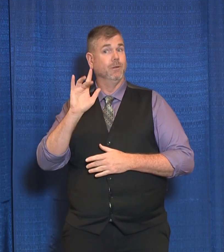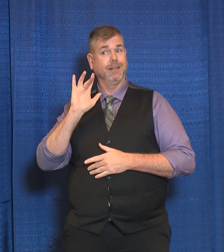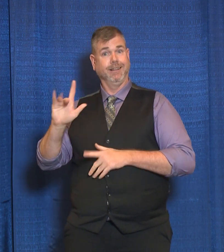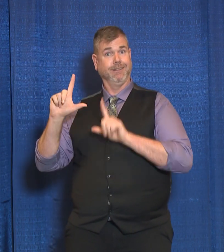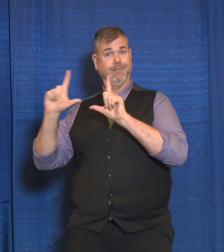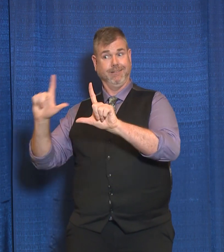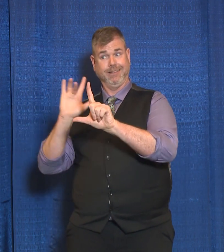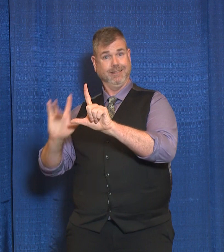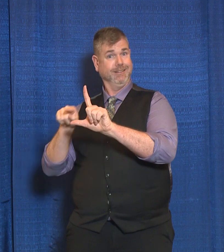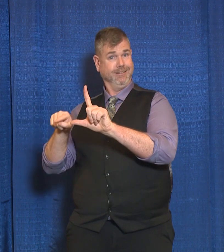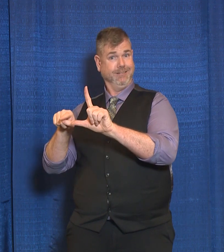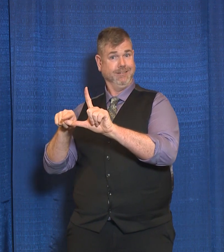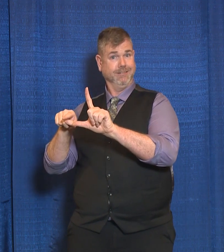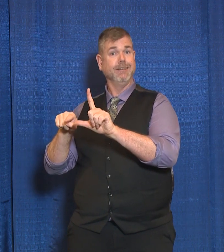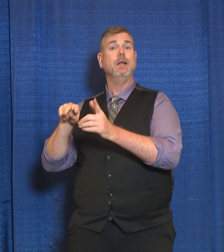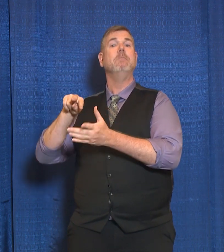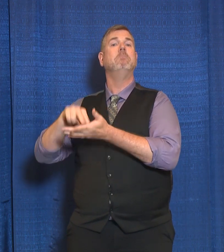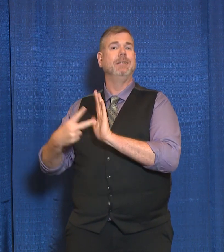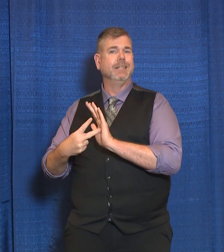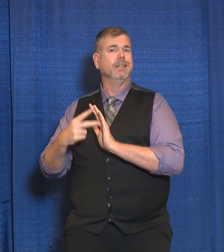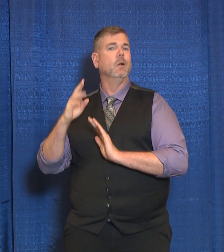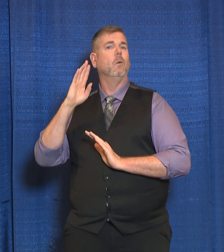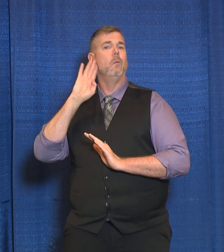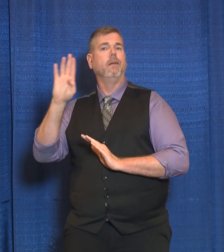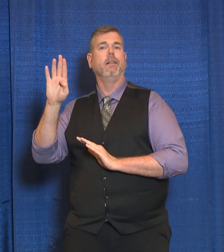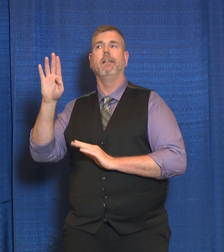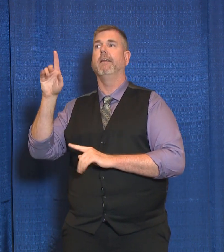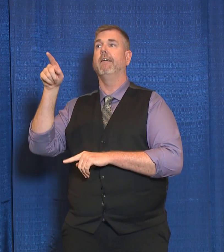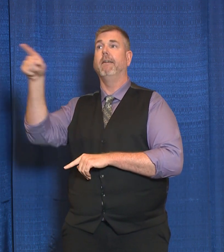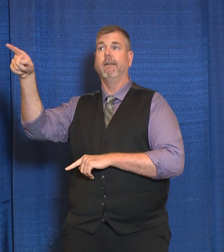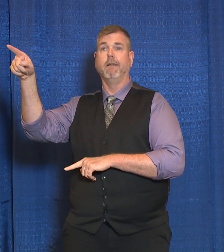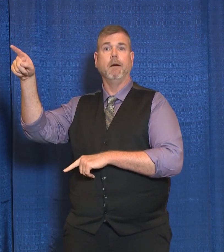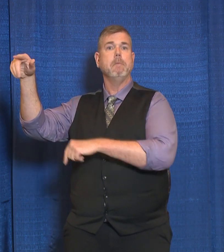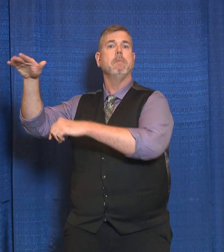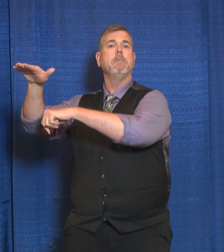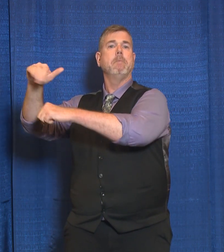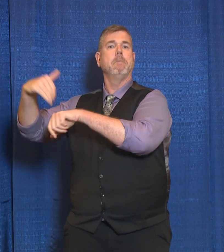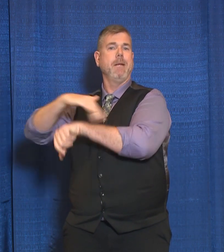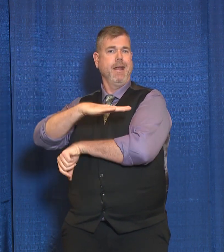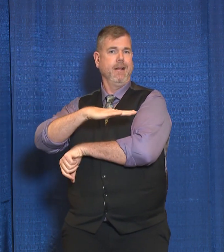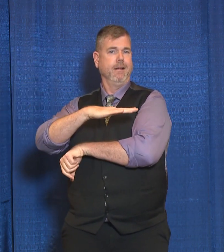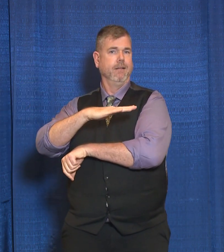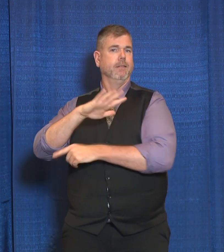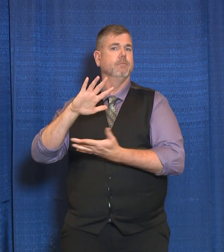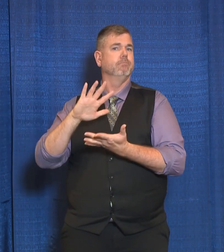If you submit without a signature, you will be mailed a document to sign and return.